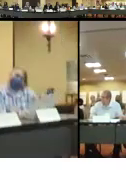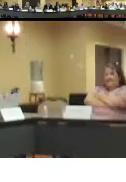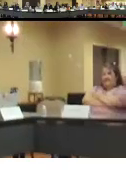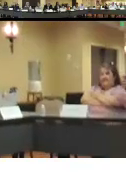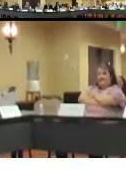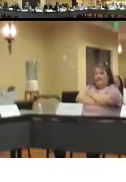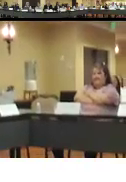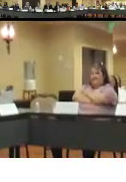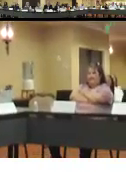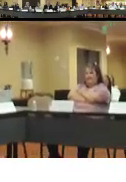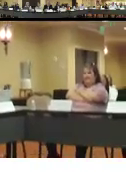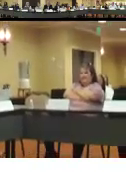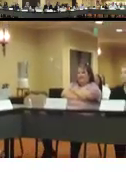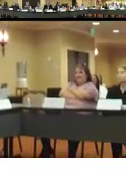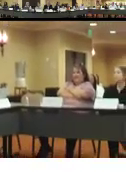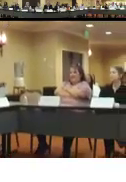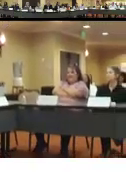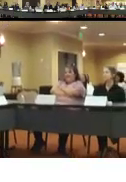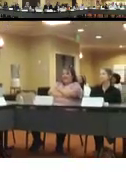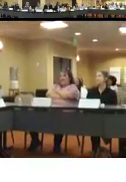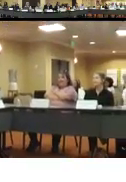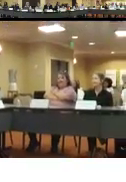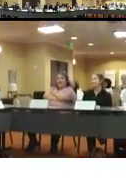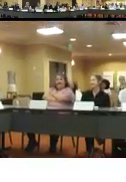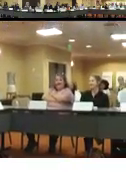Let's see. I know